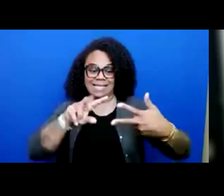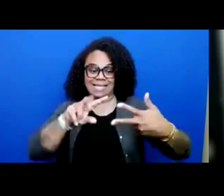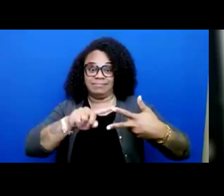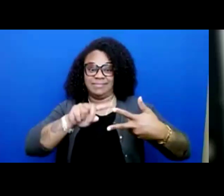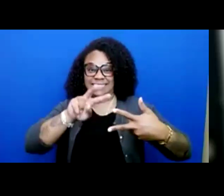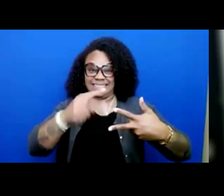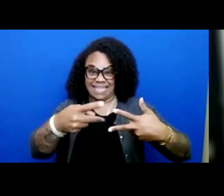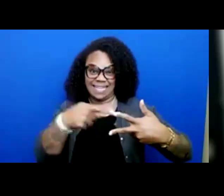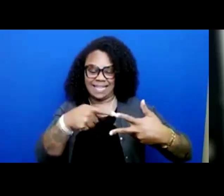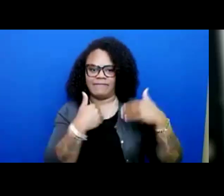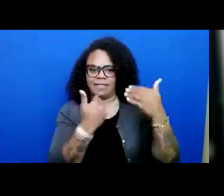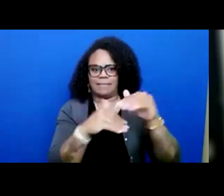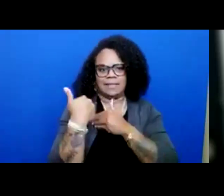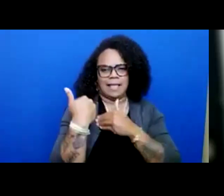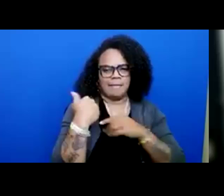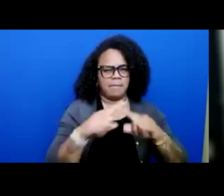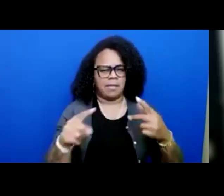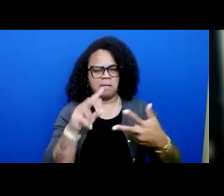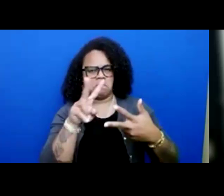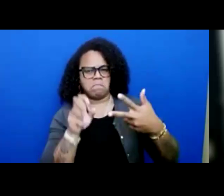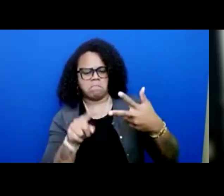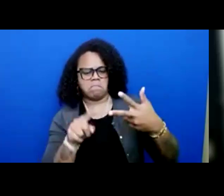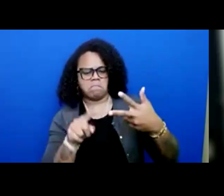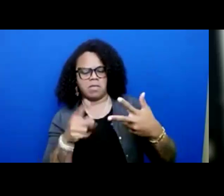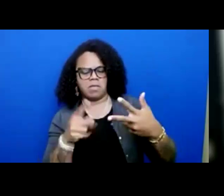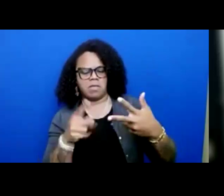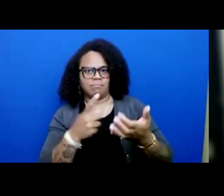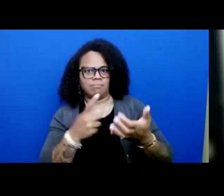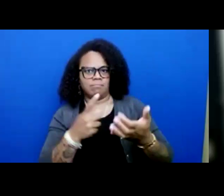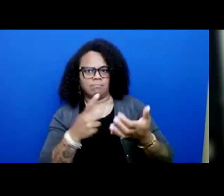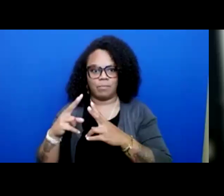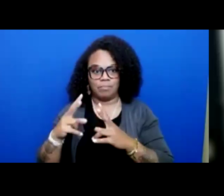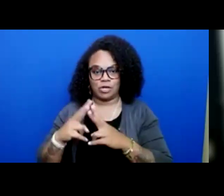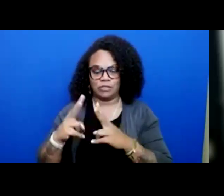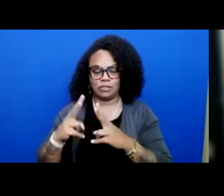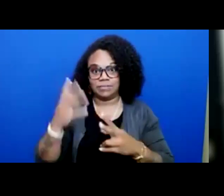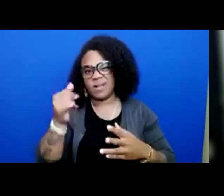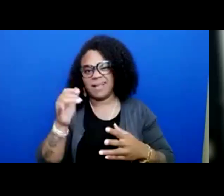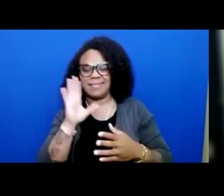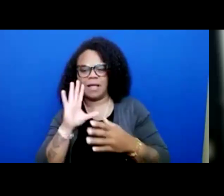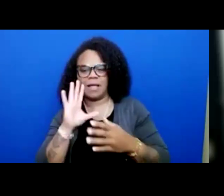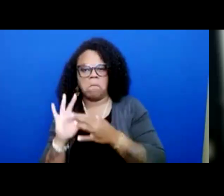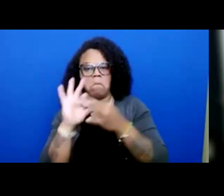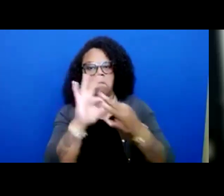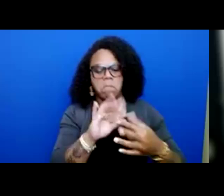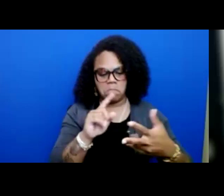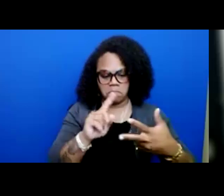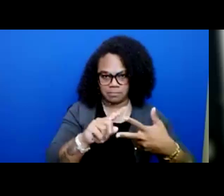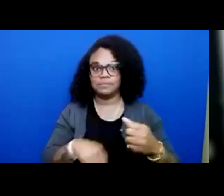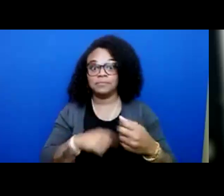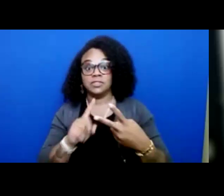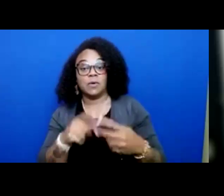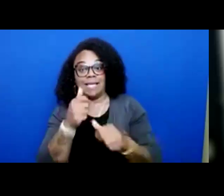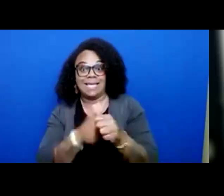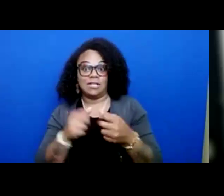partnerships first because that'll flow directly to limited liability companies. Partnerships, each partner, so if you had two